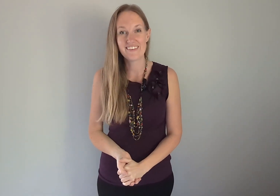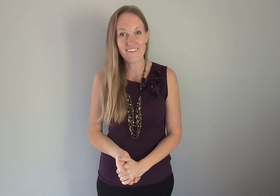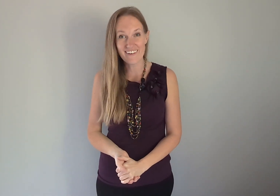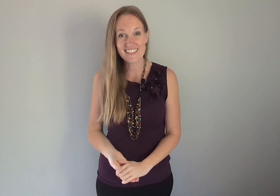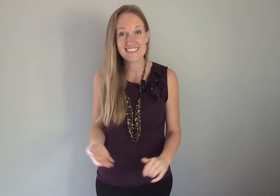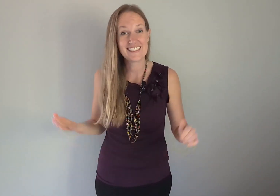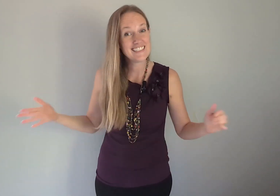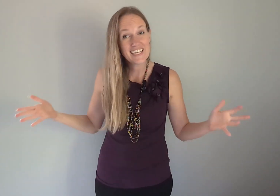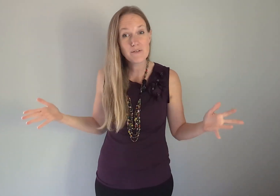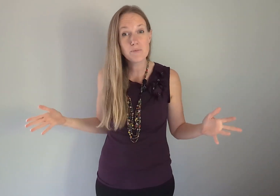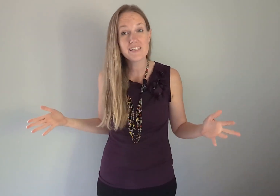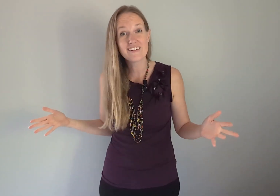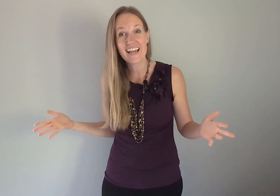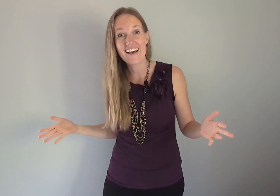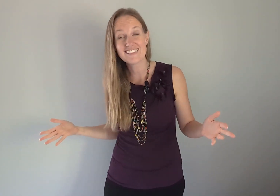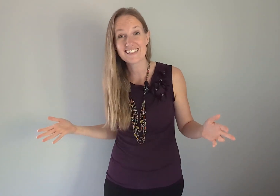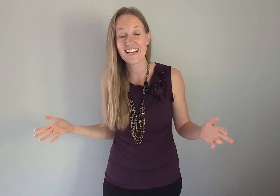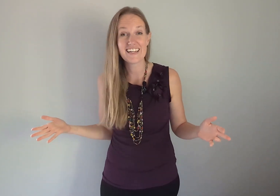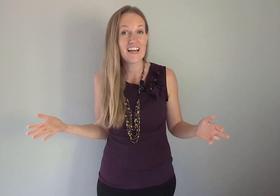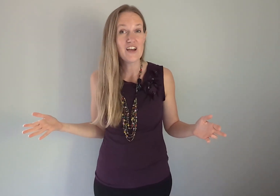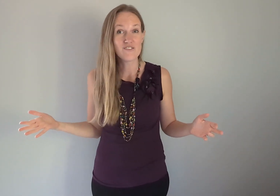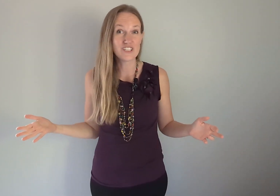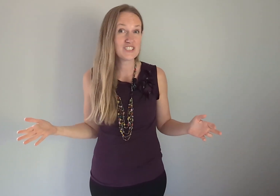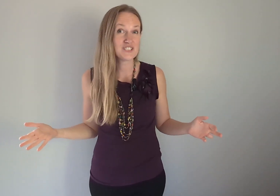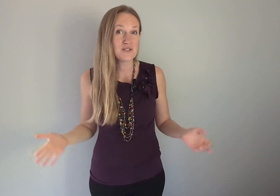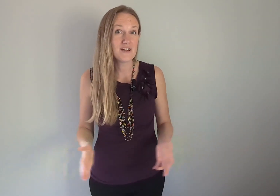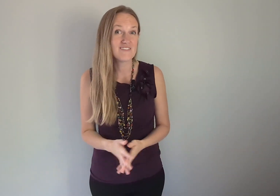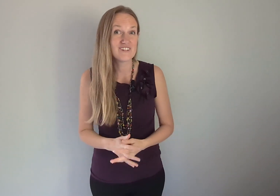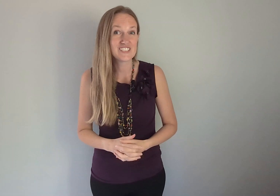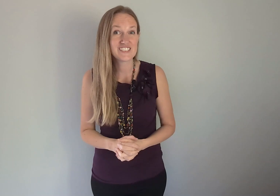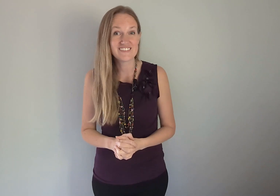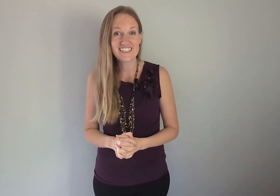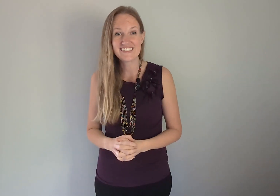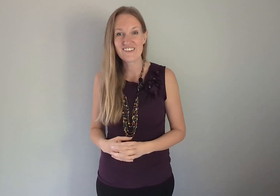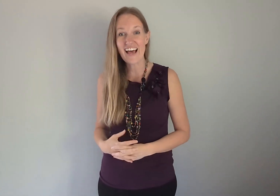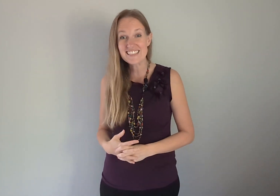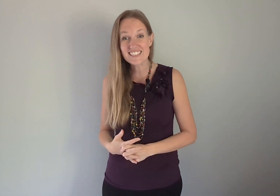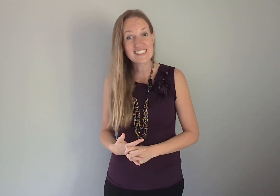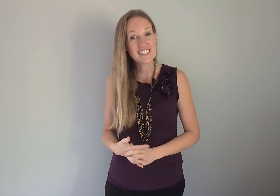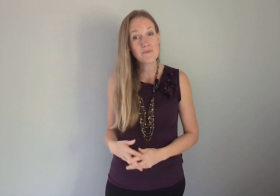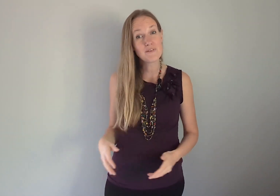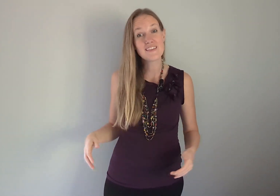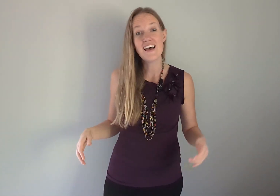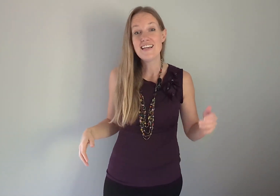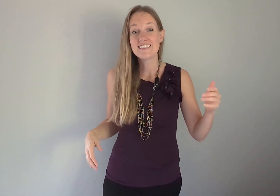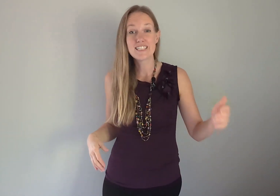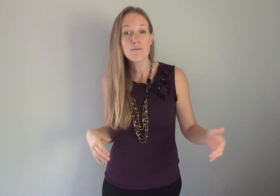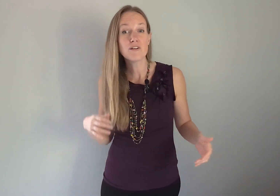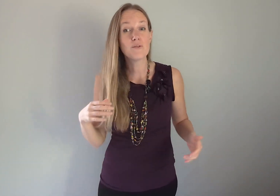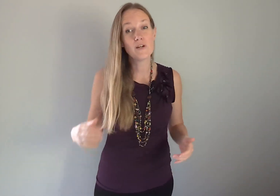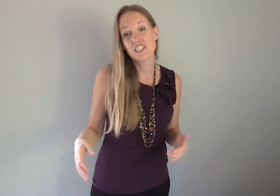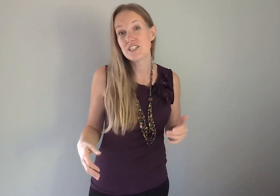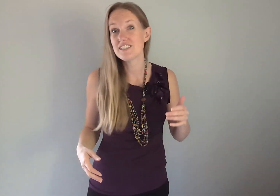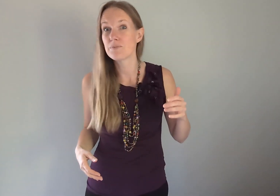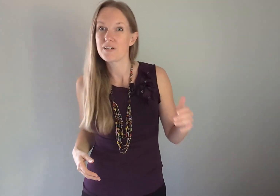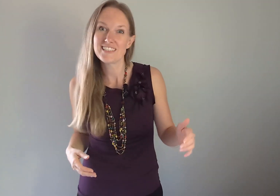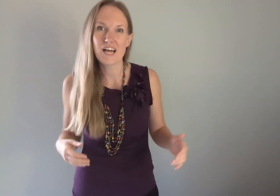the chorus. Today we'll be learning how to sign verse 2 and verse 3. So that starts out with summer and winter and springtime